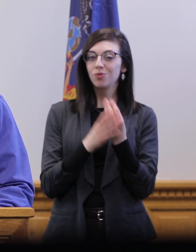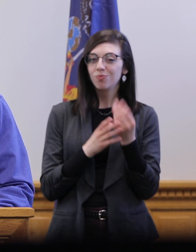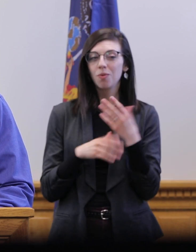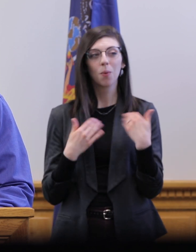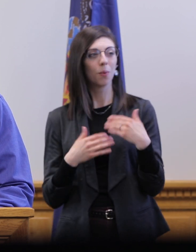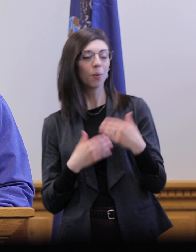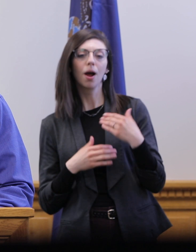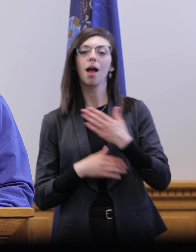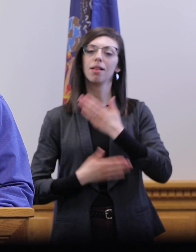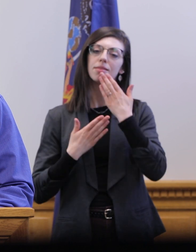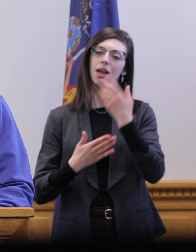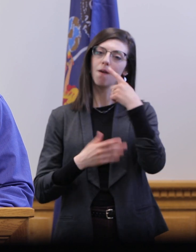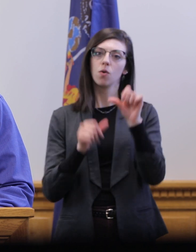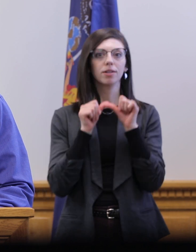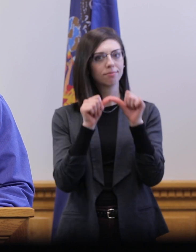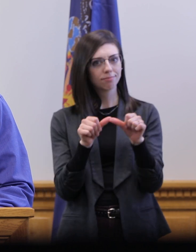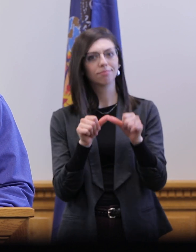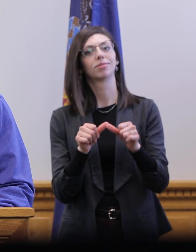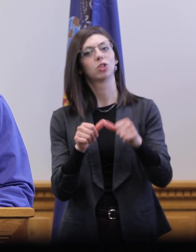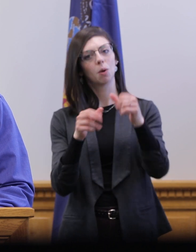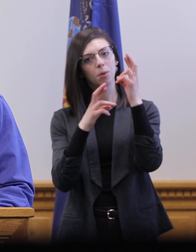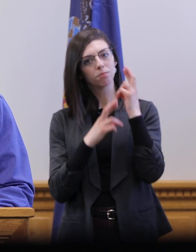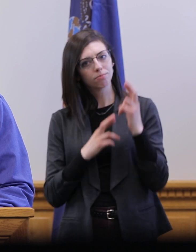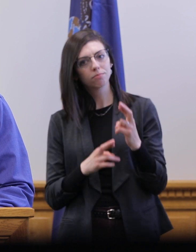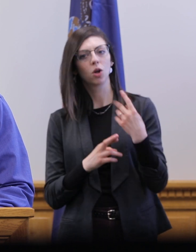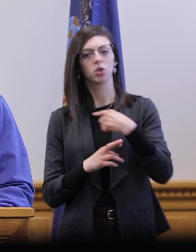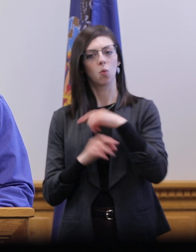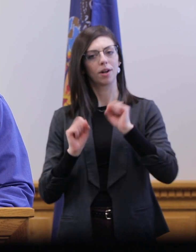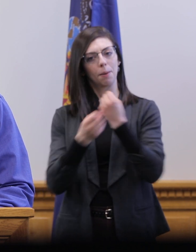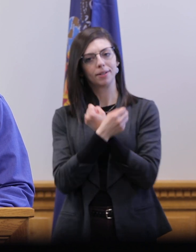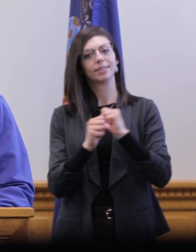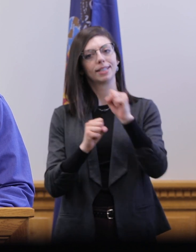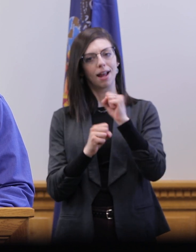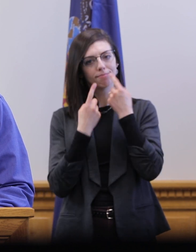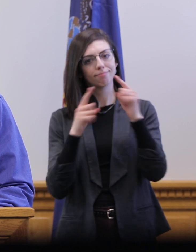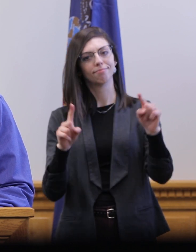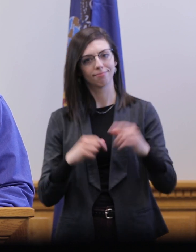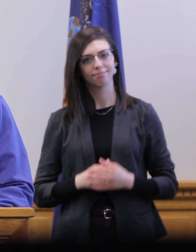for continuing to do your part to keep our community safe and help us get through this pandemic.